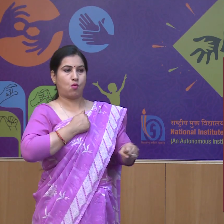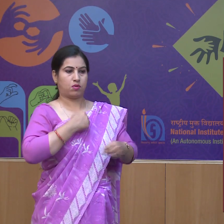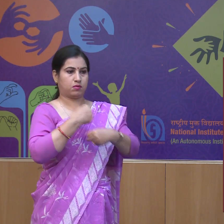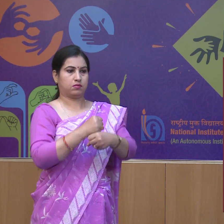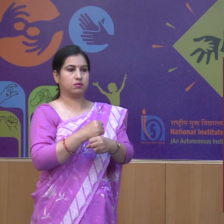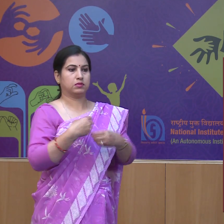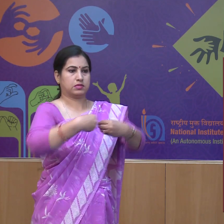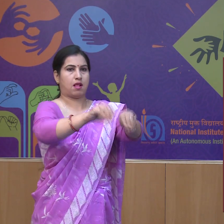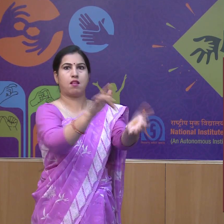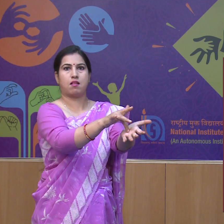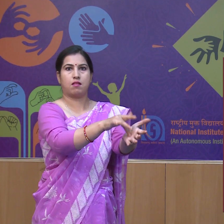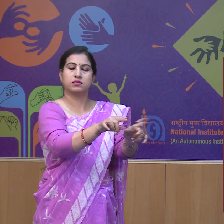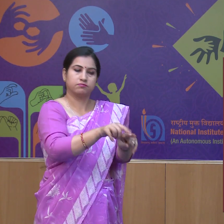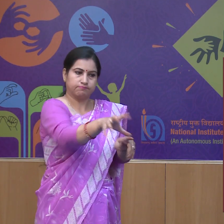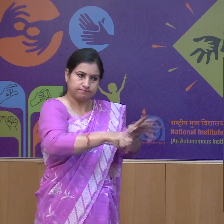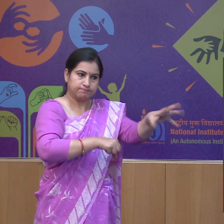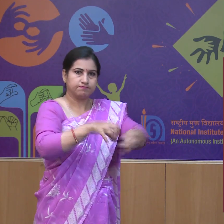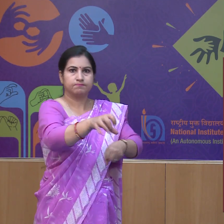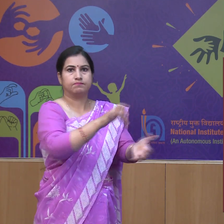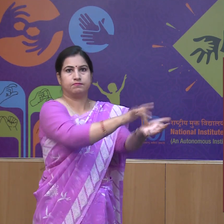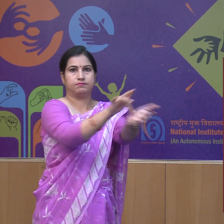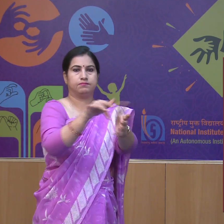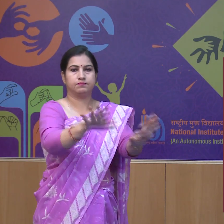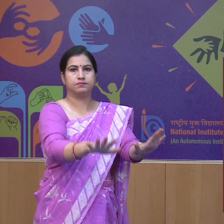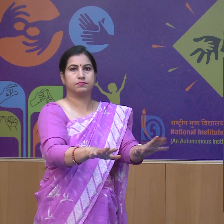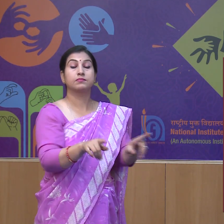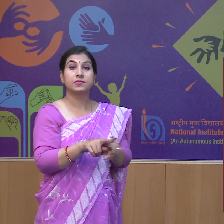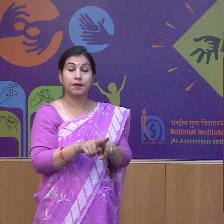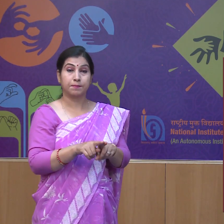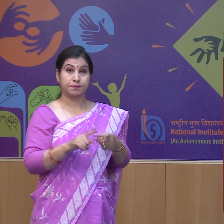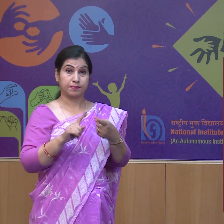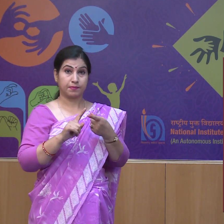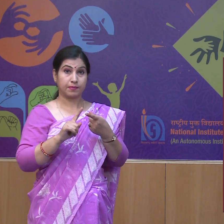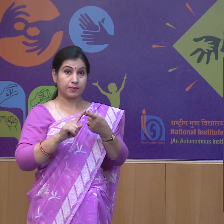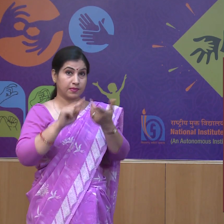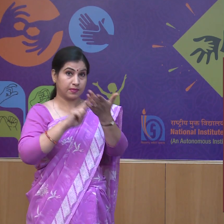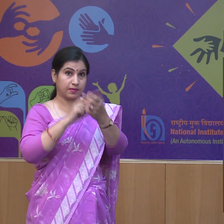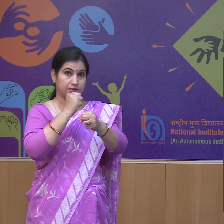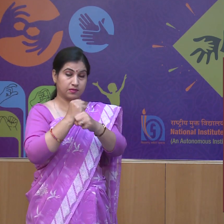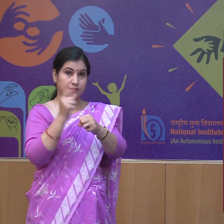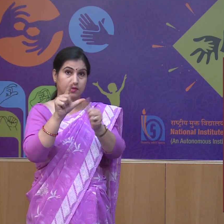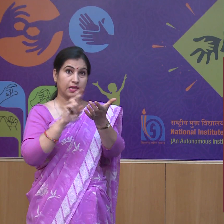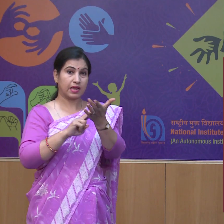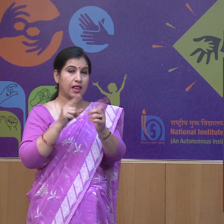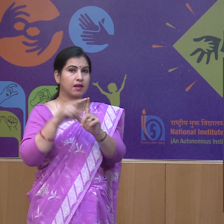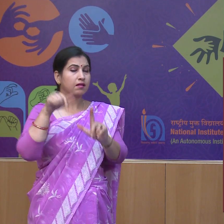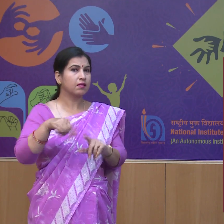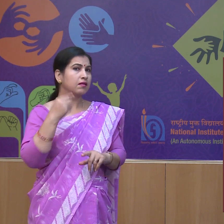In England, a trading company was formed in 1600 AD known as